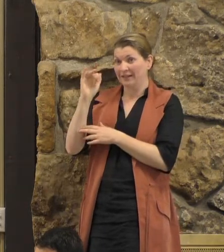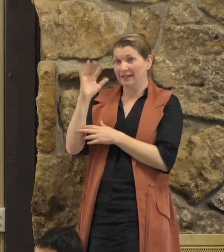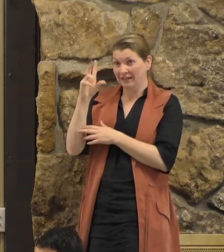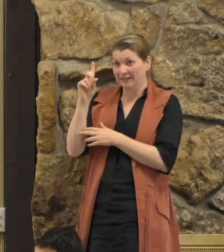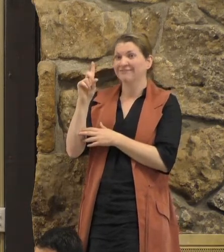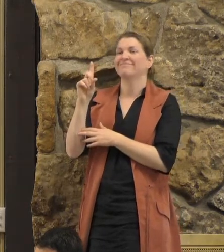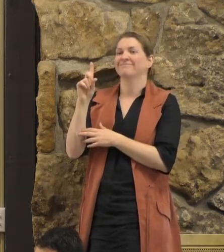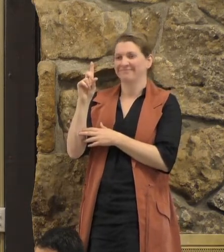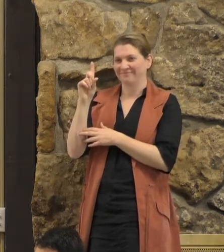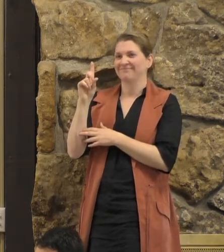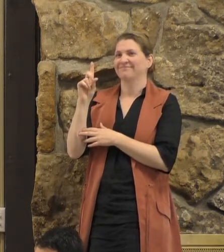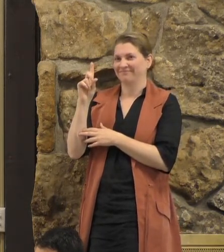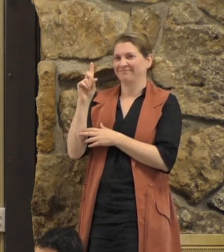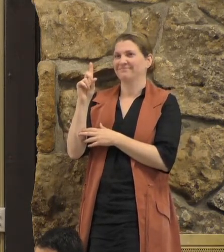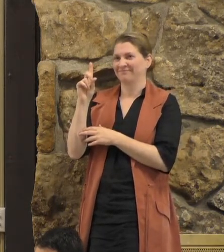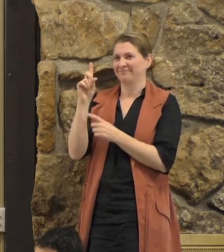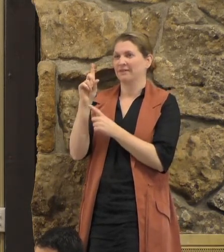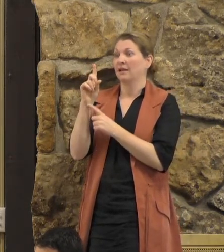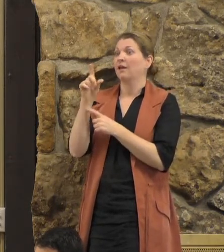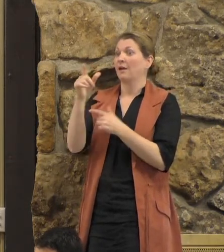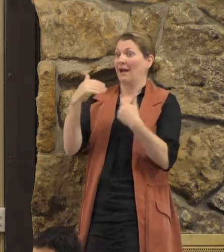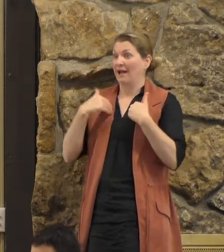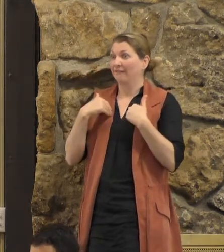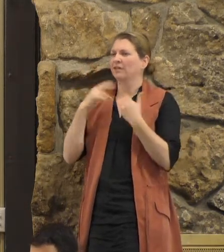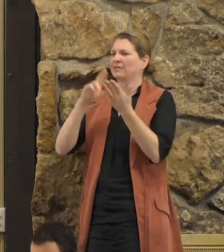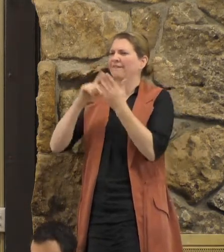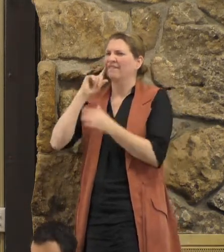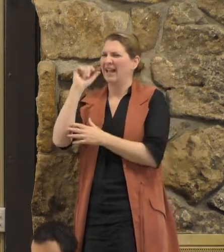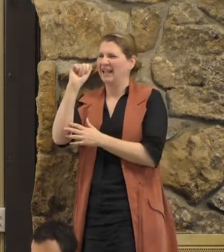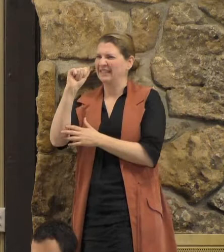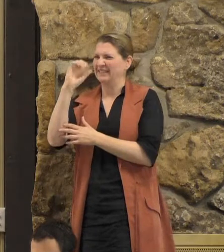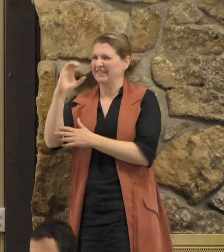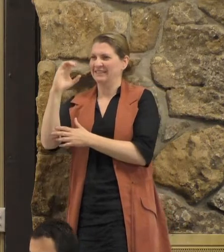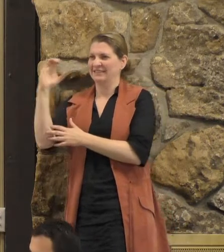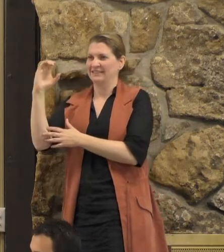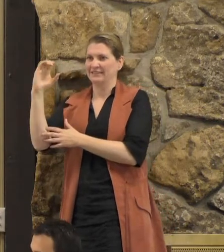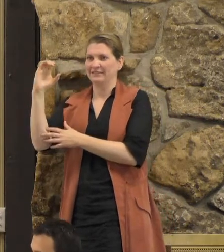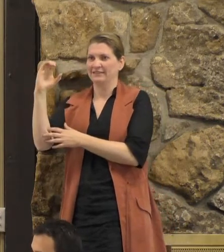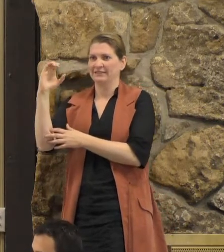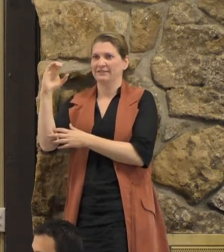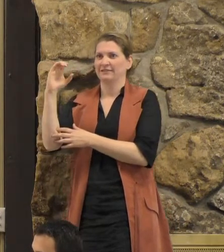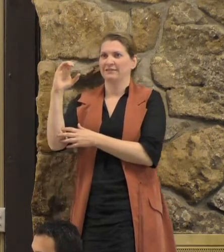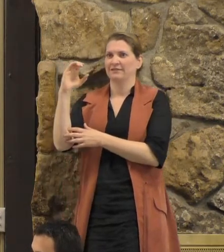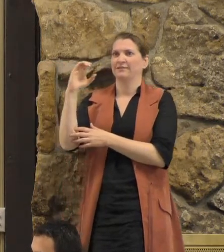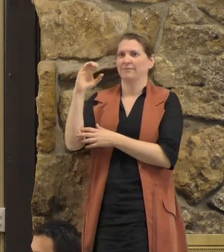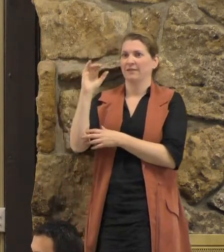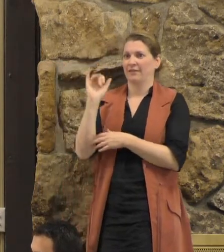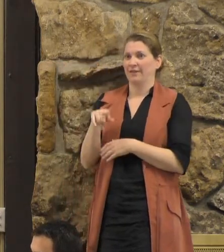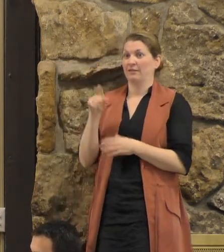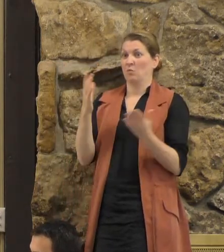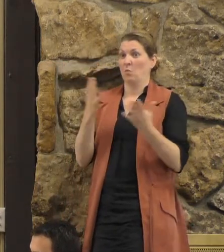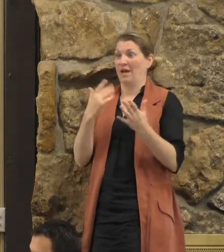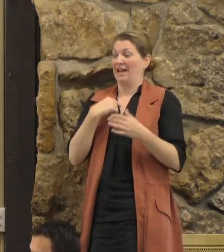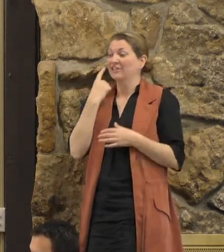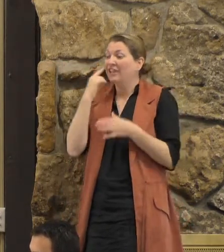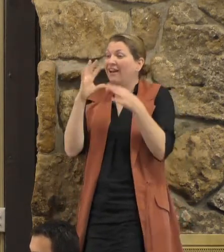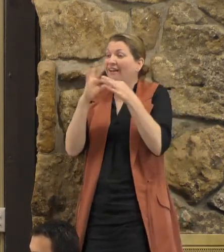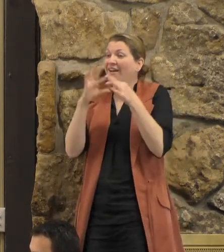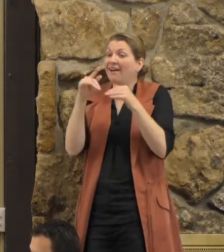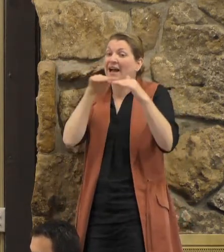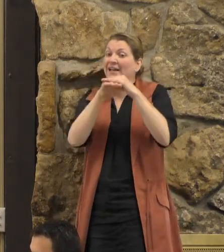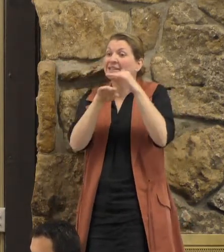different brochures and flyers back there on our table. And we hope that you come back and visit with us and say hi.